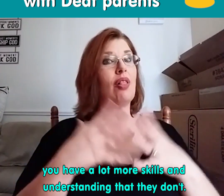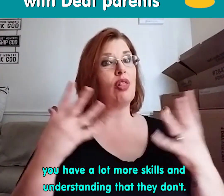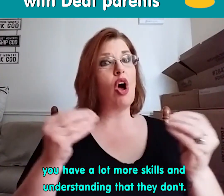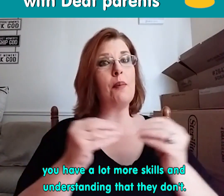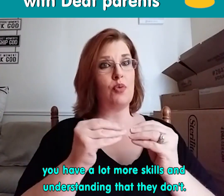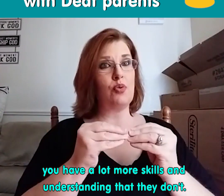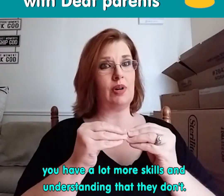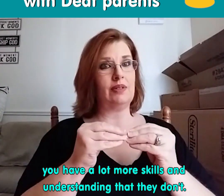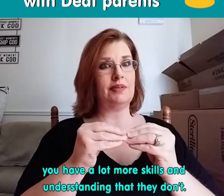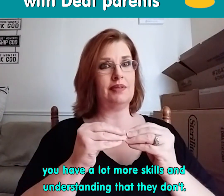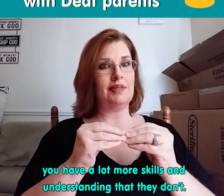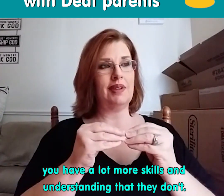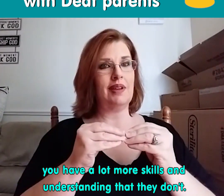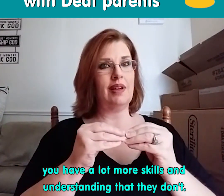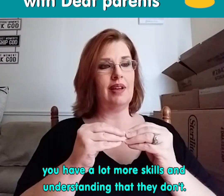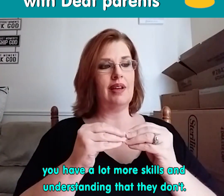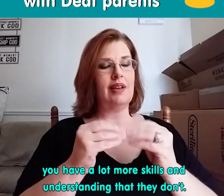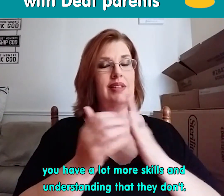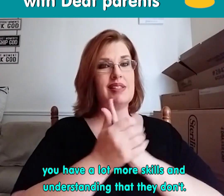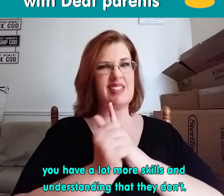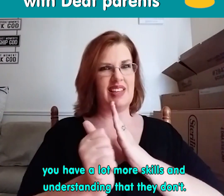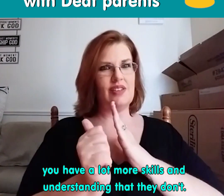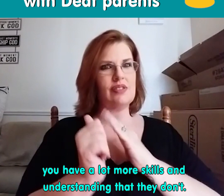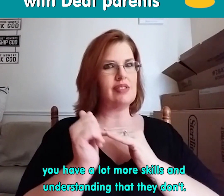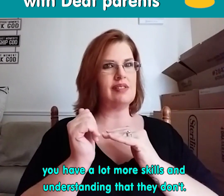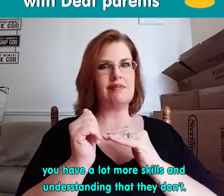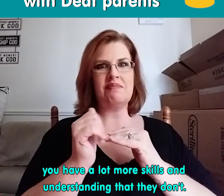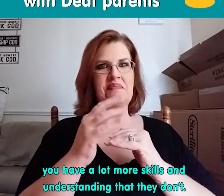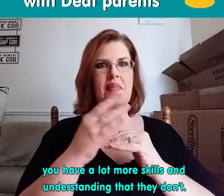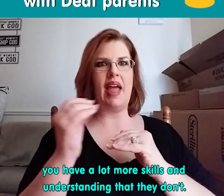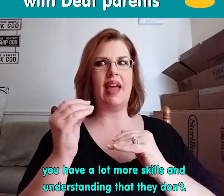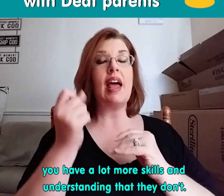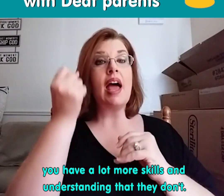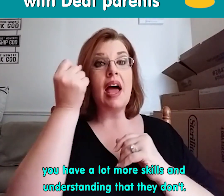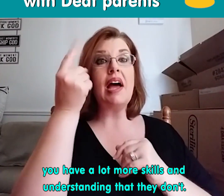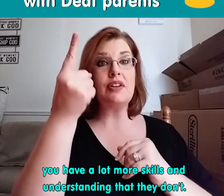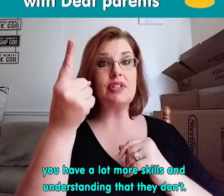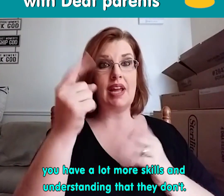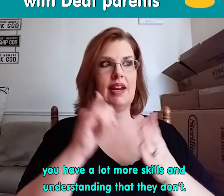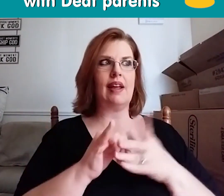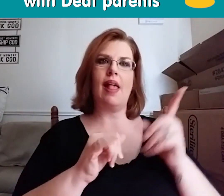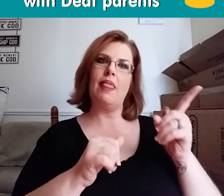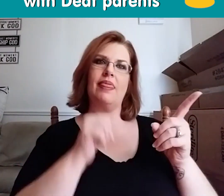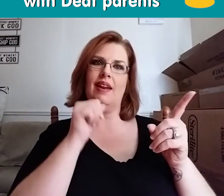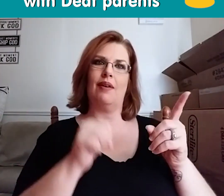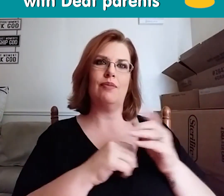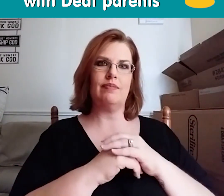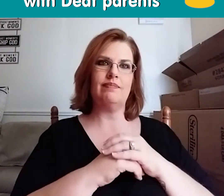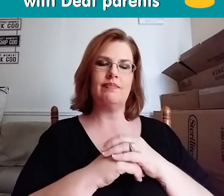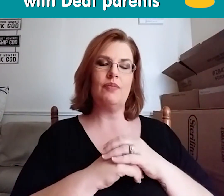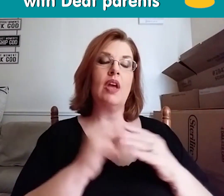become, and I'm very thankful that I have this